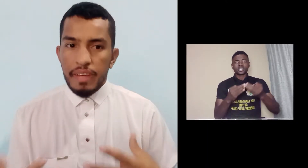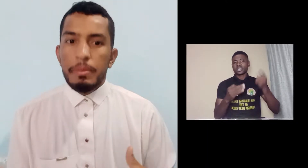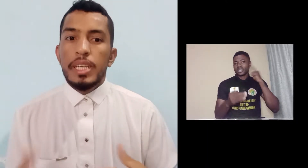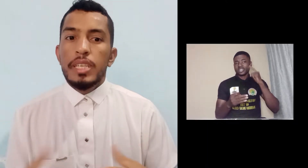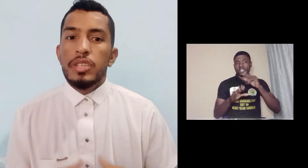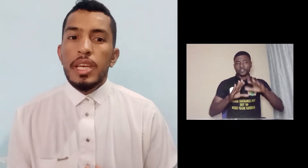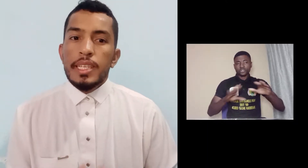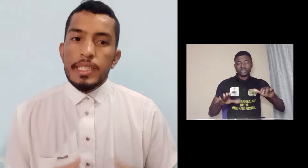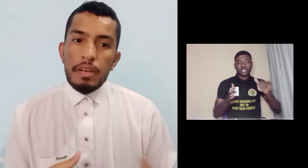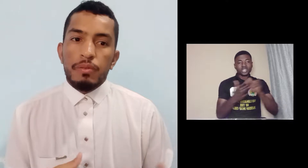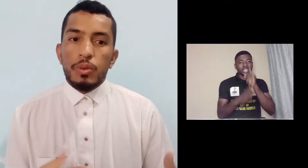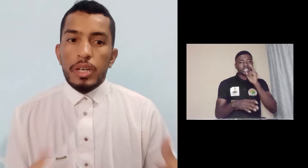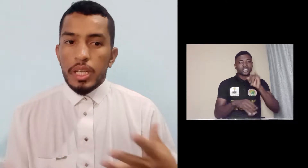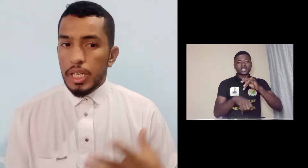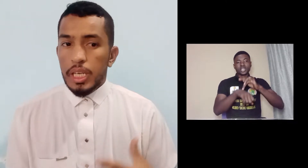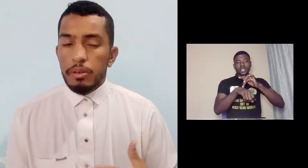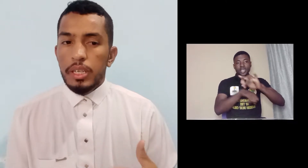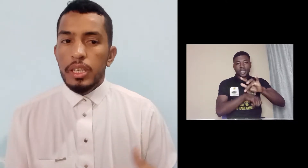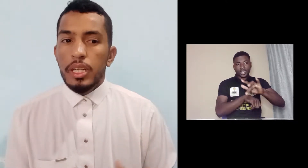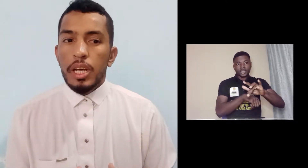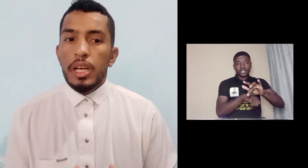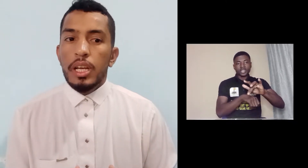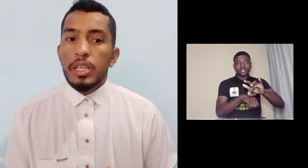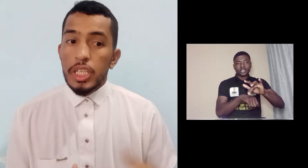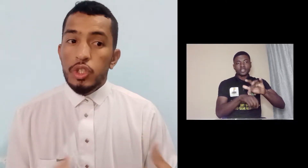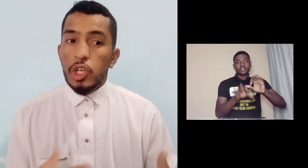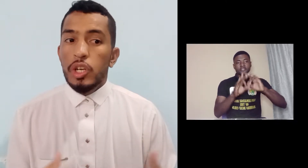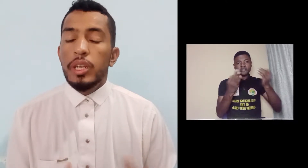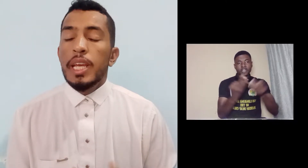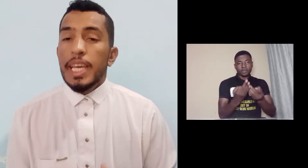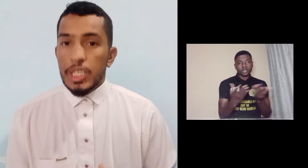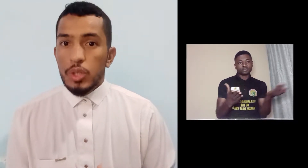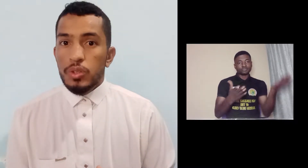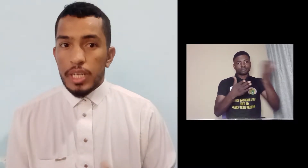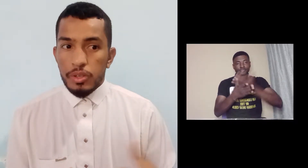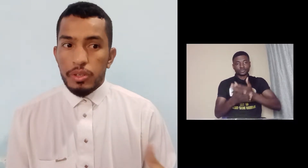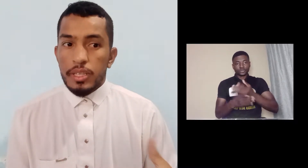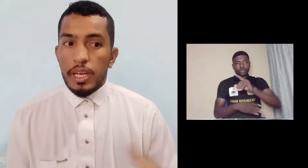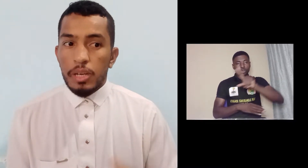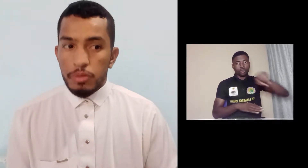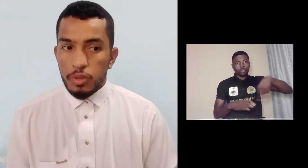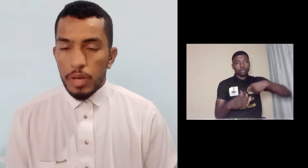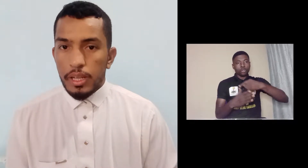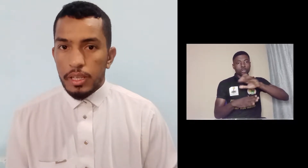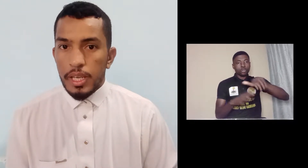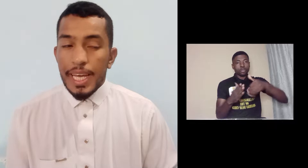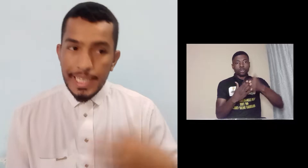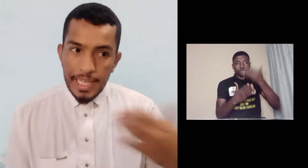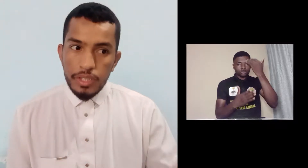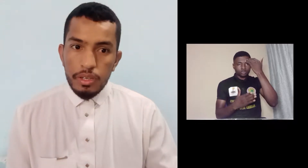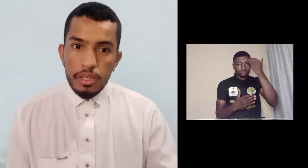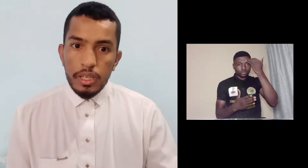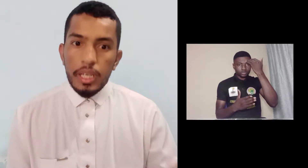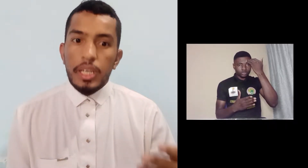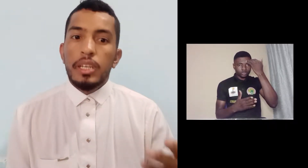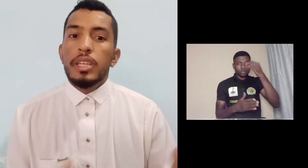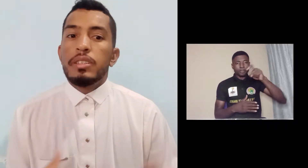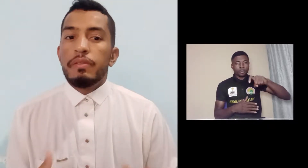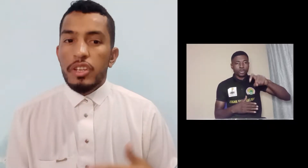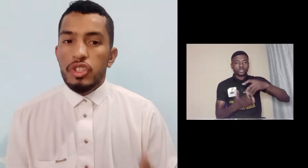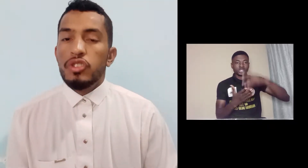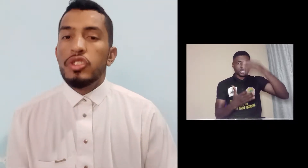deaf families, deaf or hearing, need to learn and use the Algerian Sign Language as well, and later